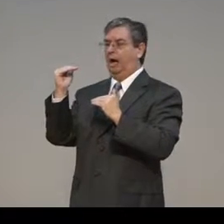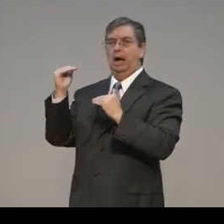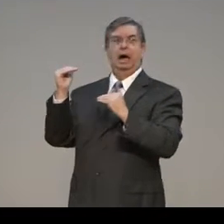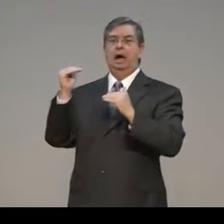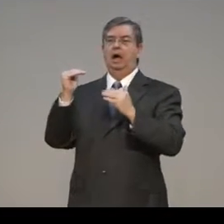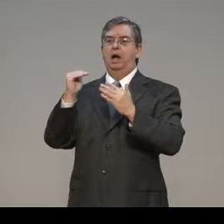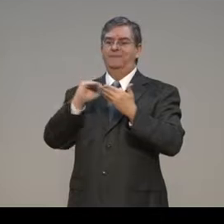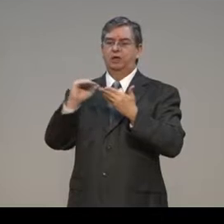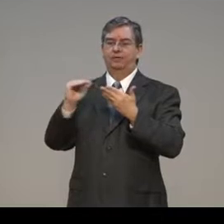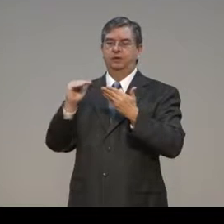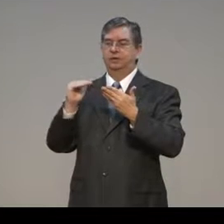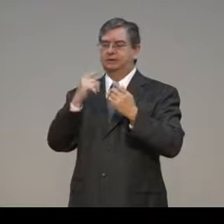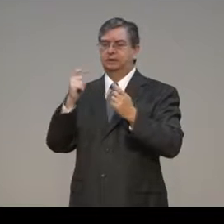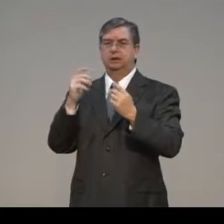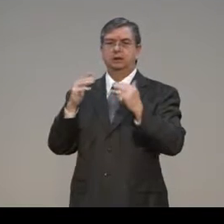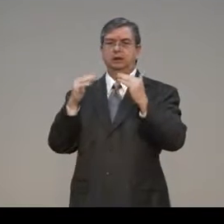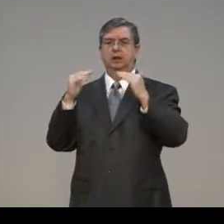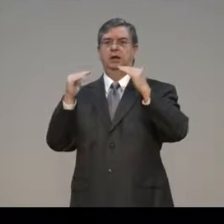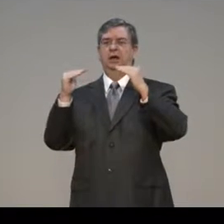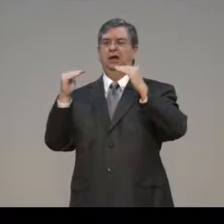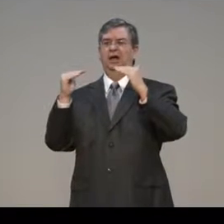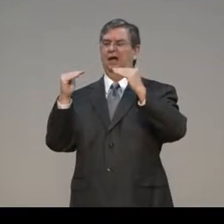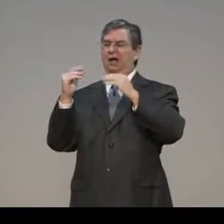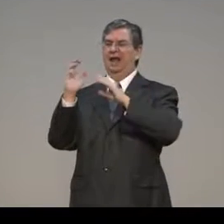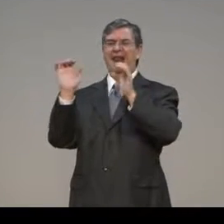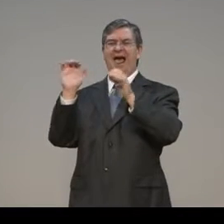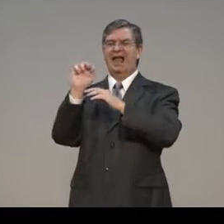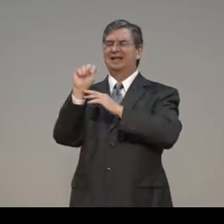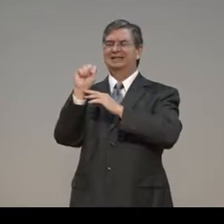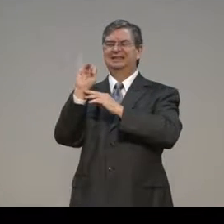Yet, people were sinning and asking for forgiveness.